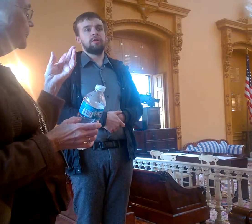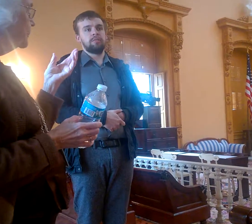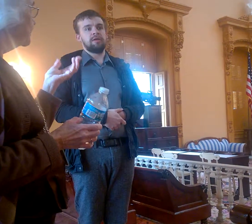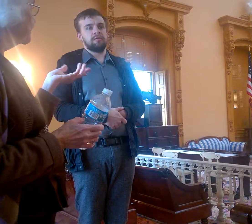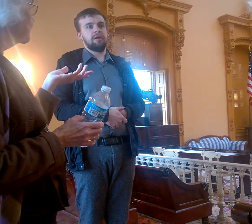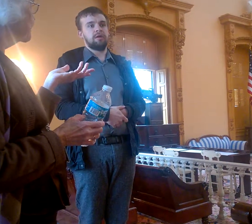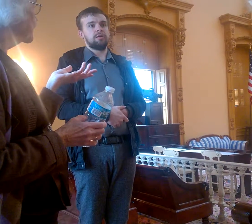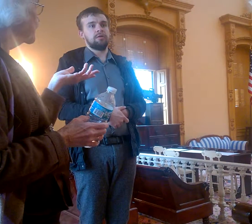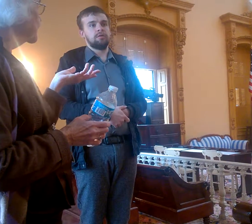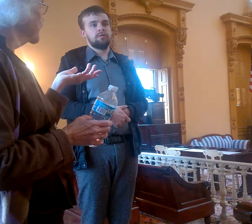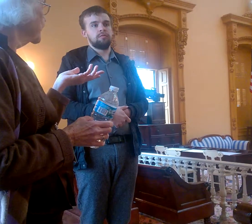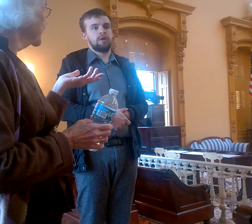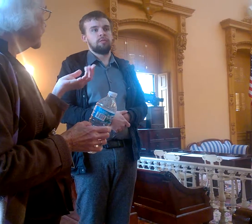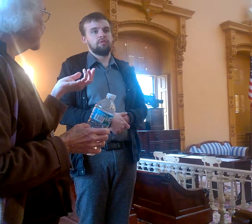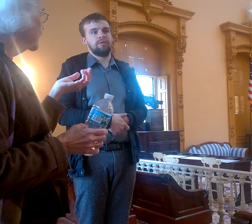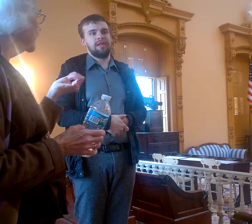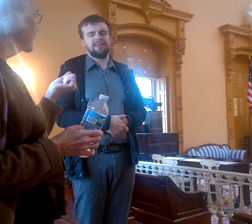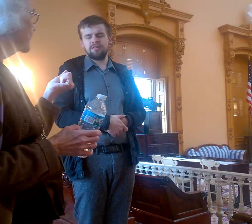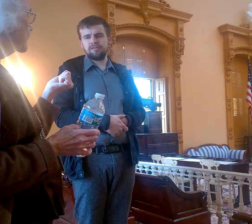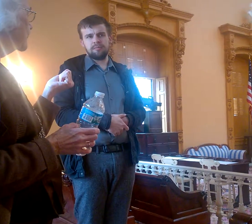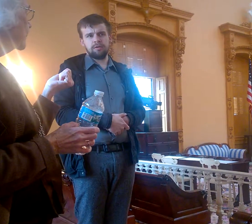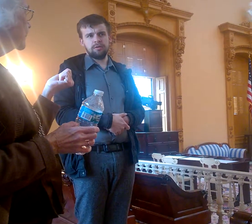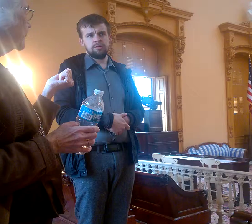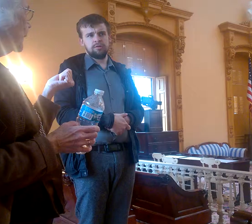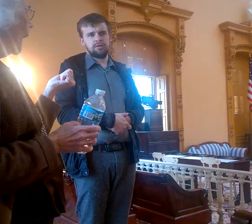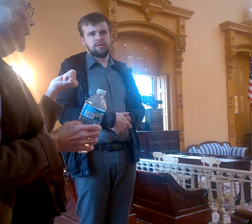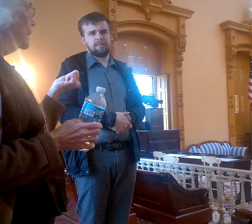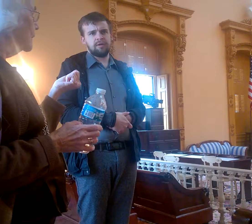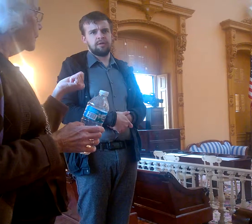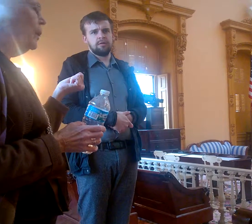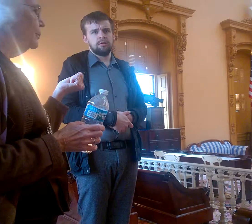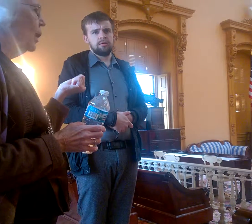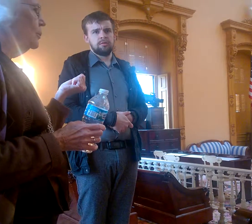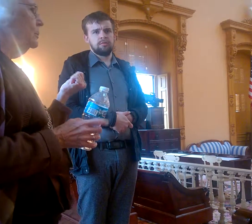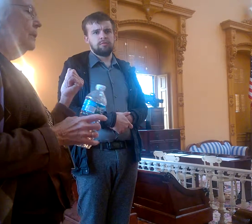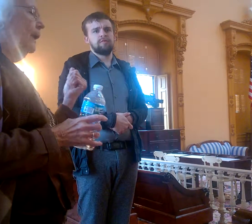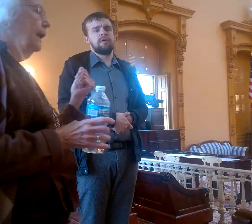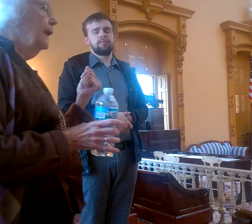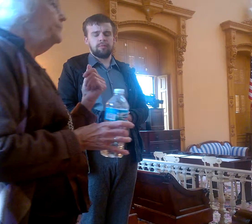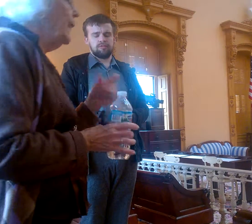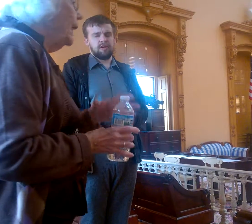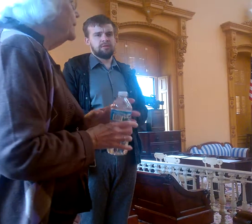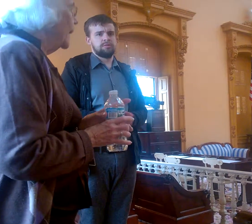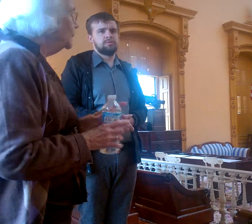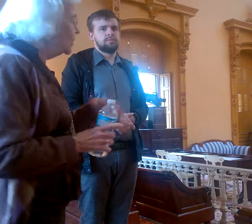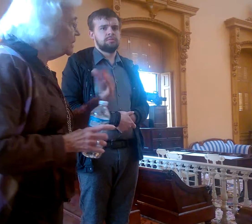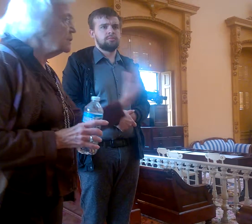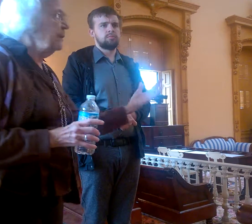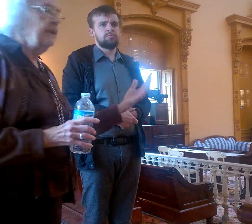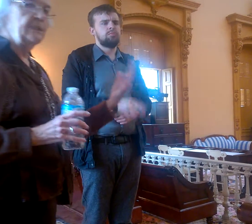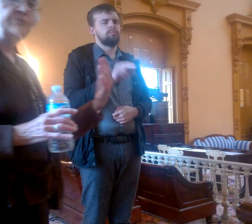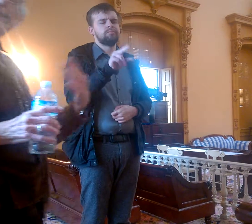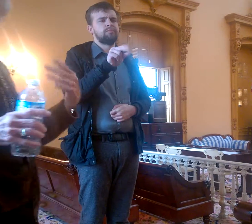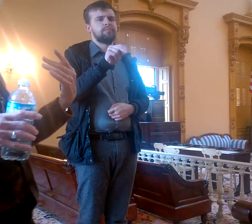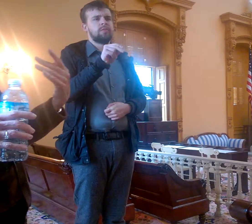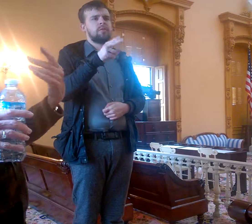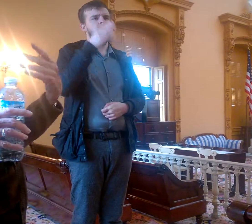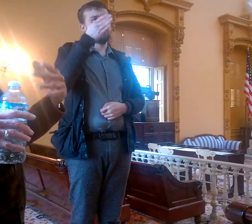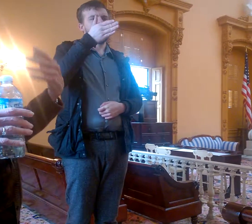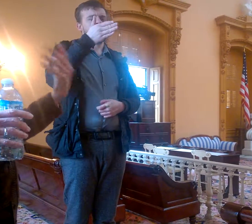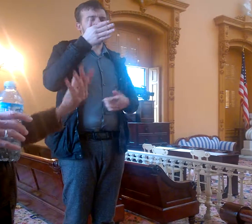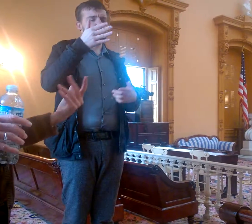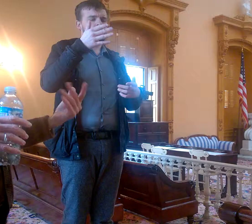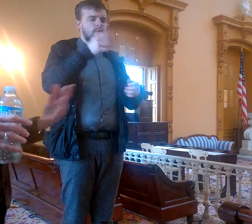So they're all going to be coming here to elect in December? Is that- No. To vote, sorry? They'll just meet to finish